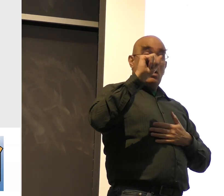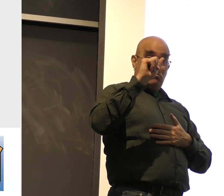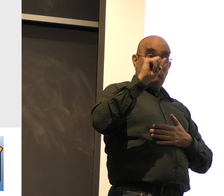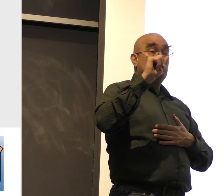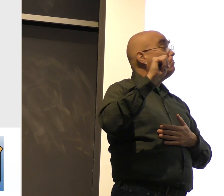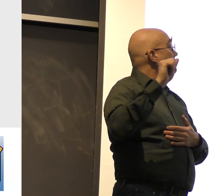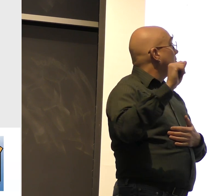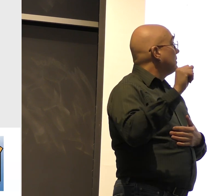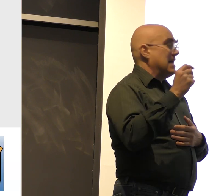have coda,